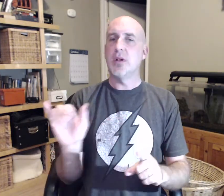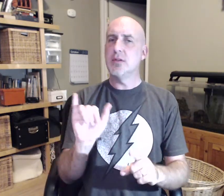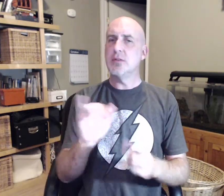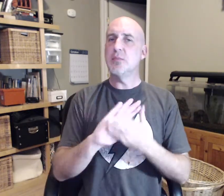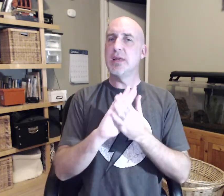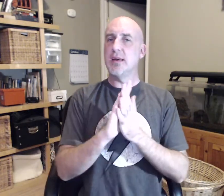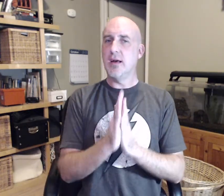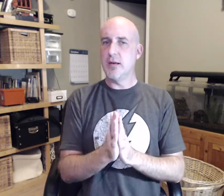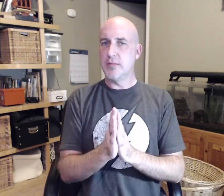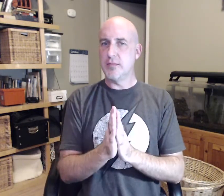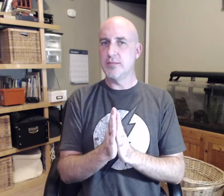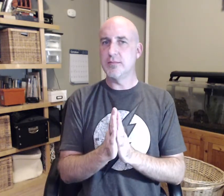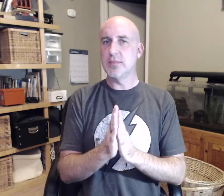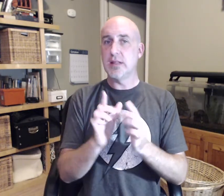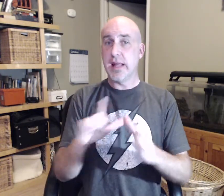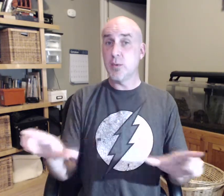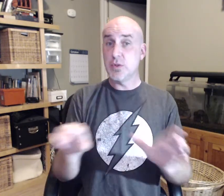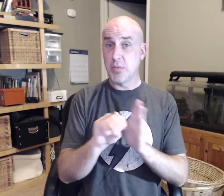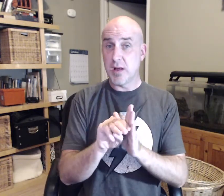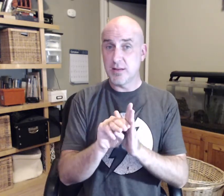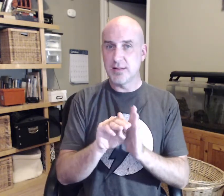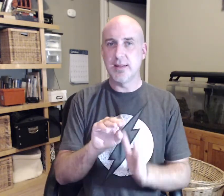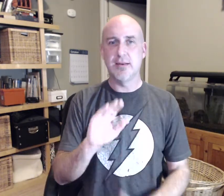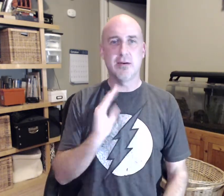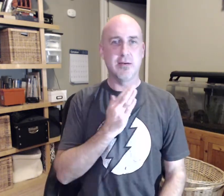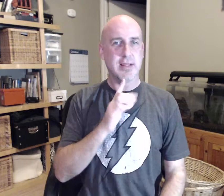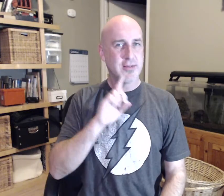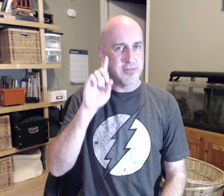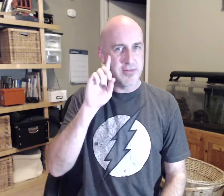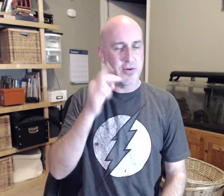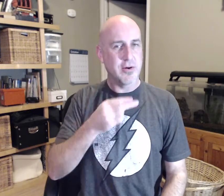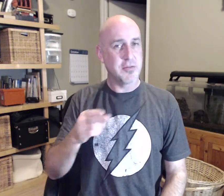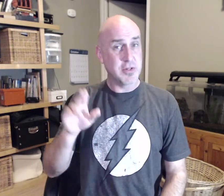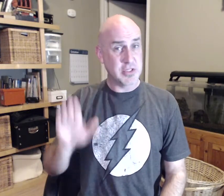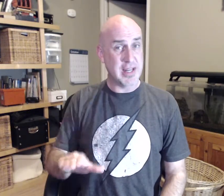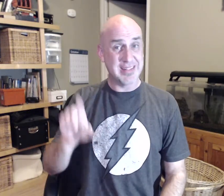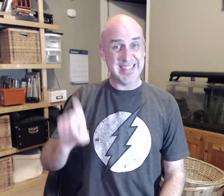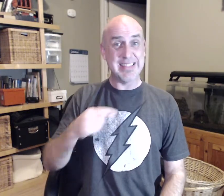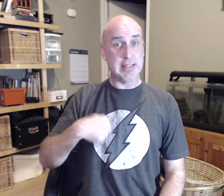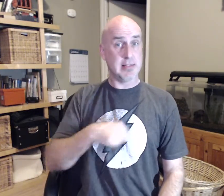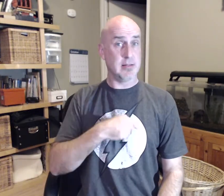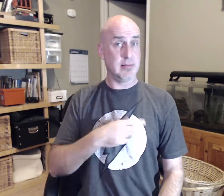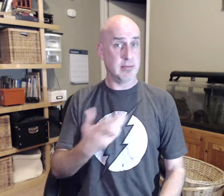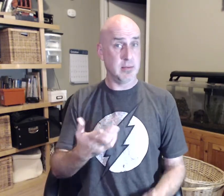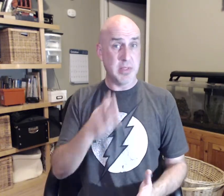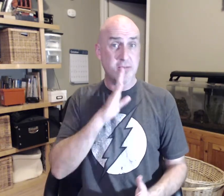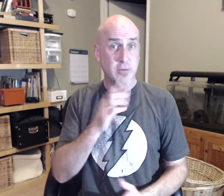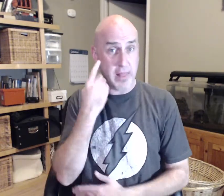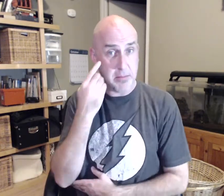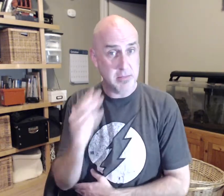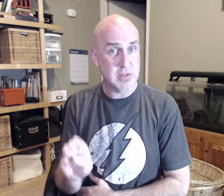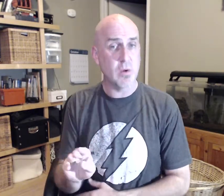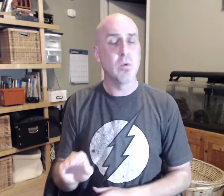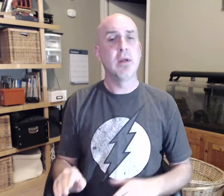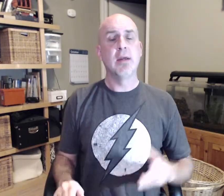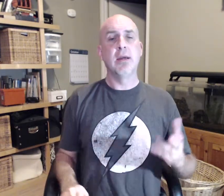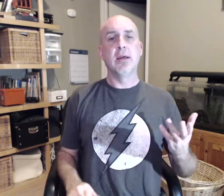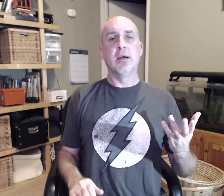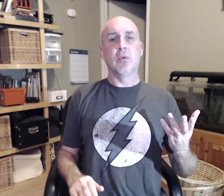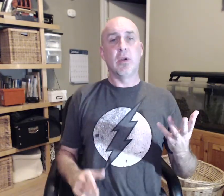also to become the language models that our deaf or hard of hearing child needs us to be for them. So what I